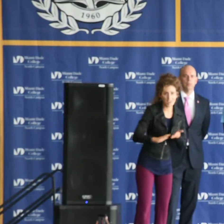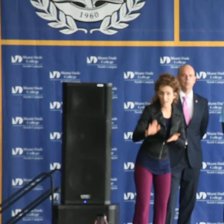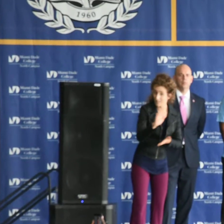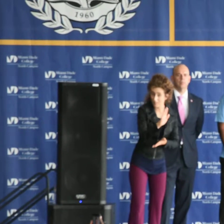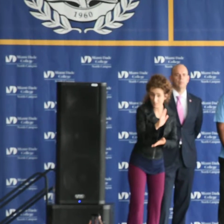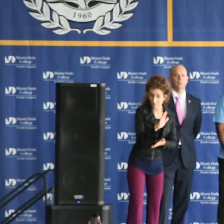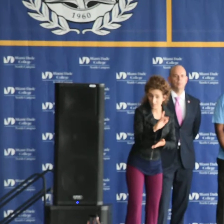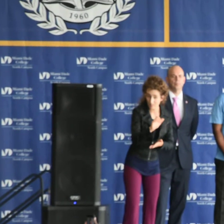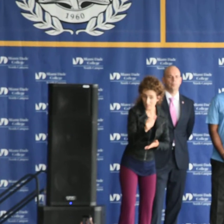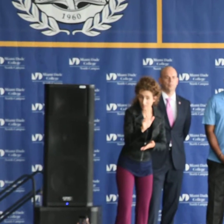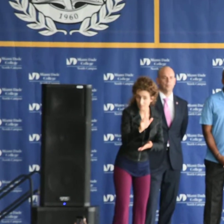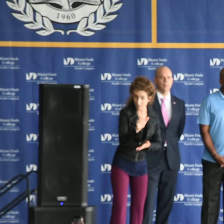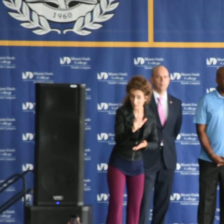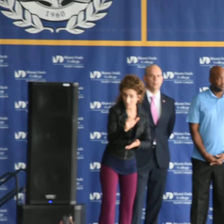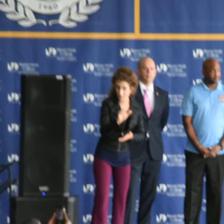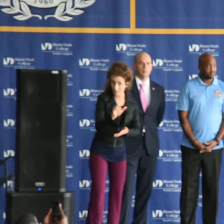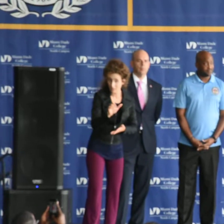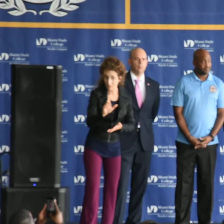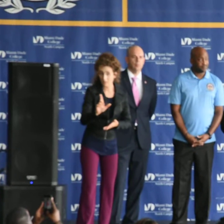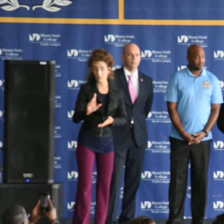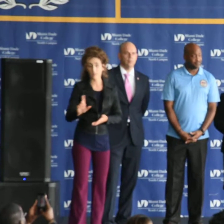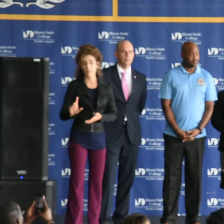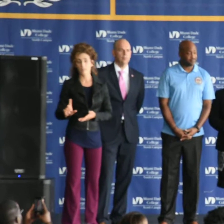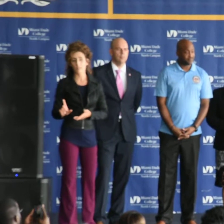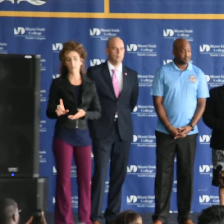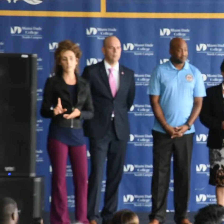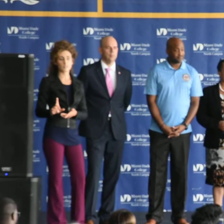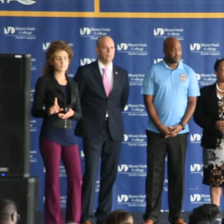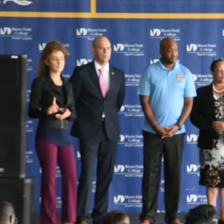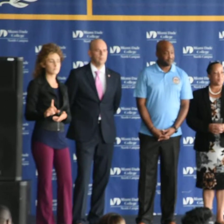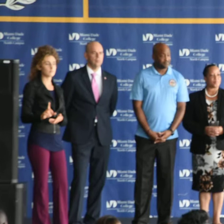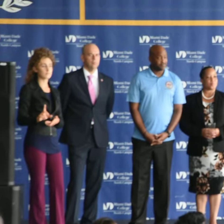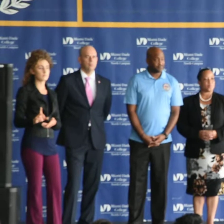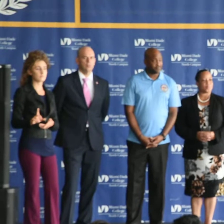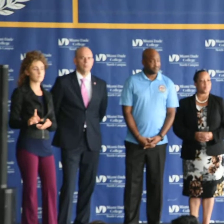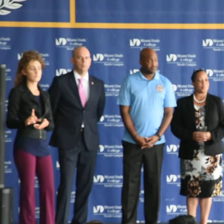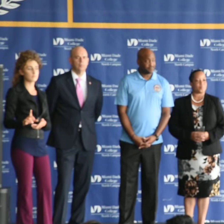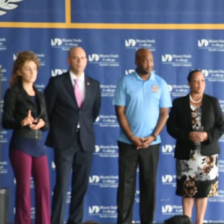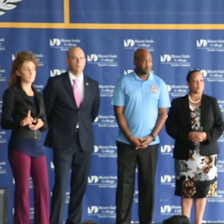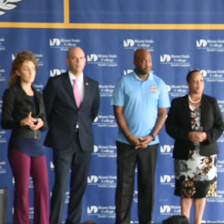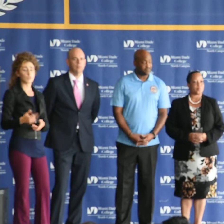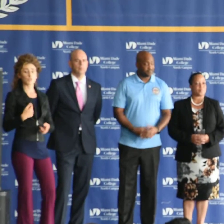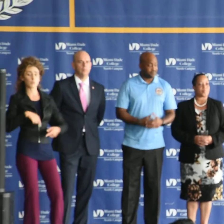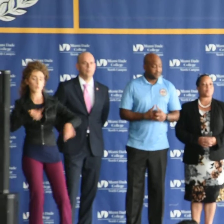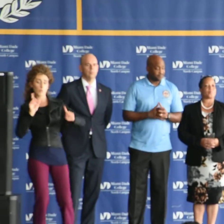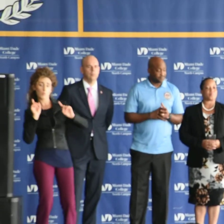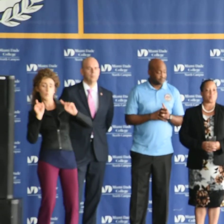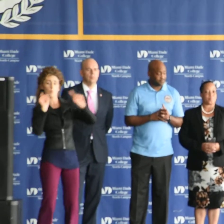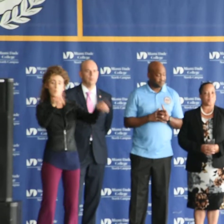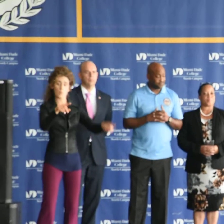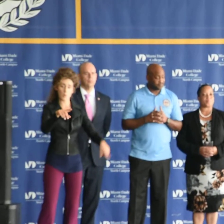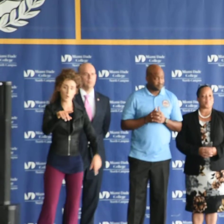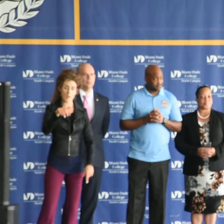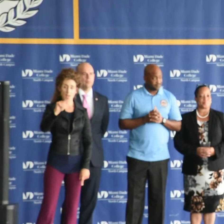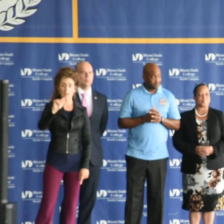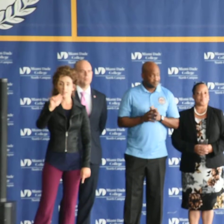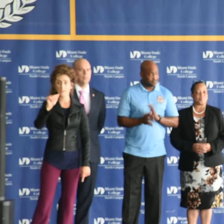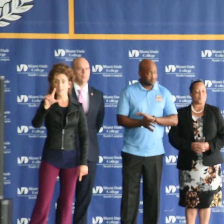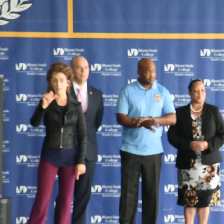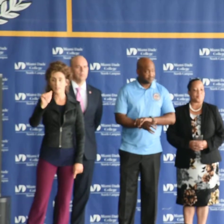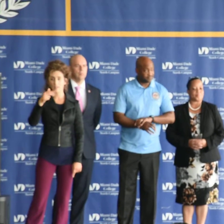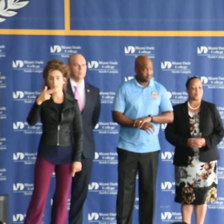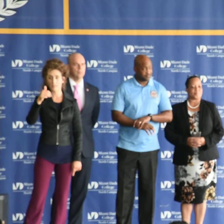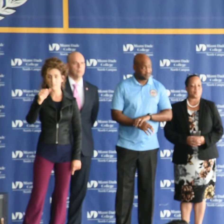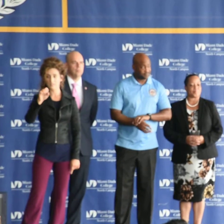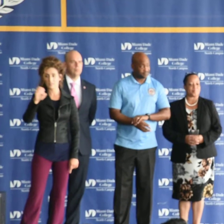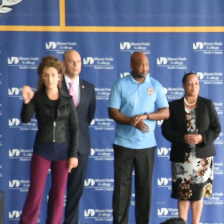Miami-Dade was not always a college. So when you go to Tallahassee and you sit in the